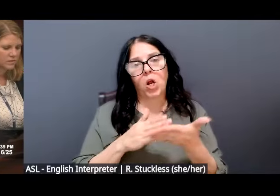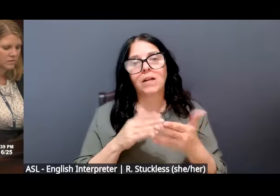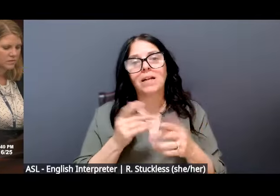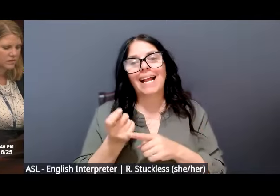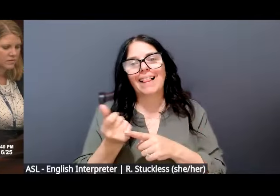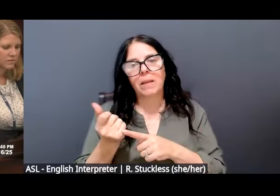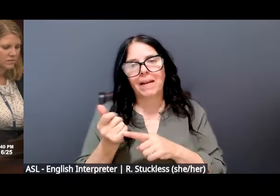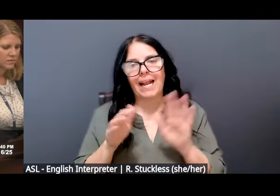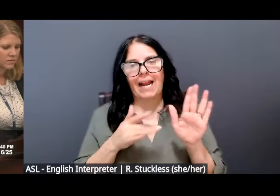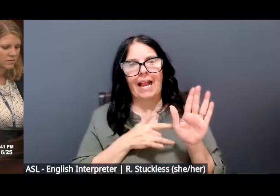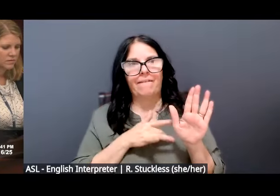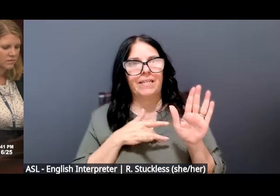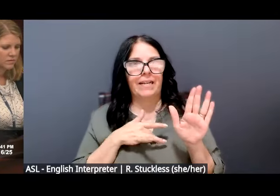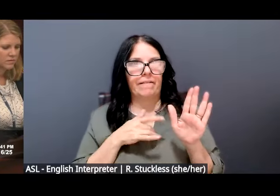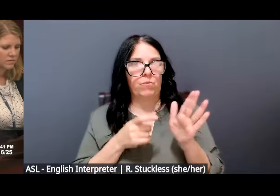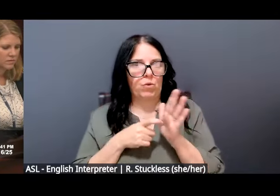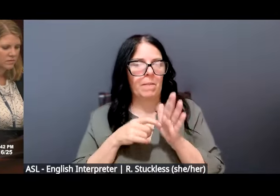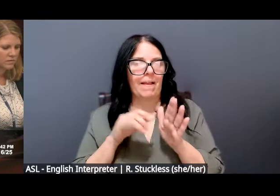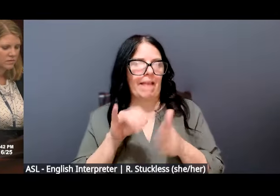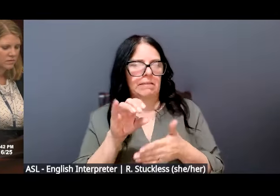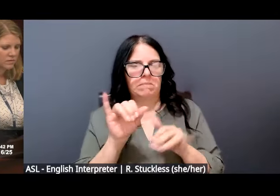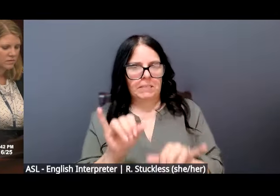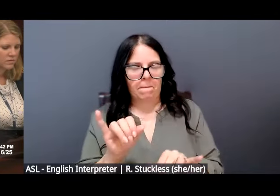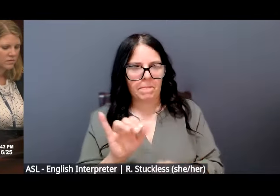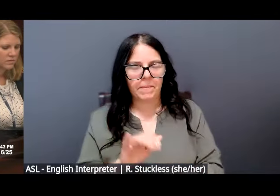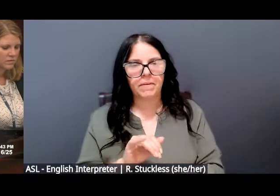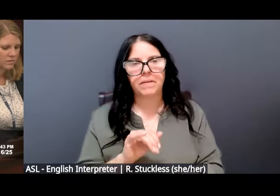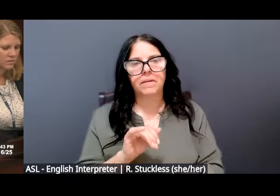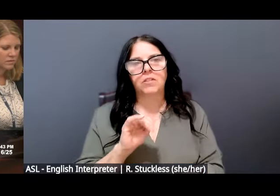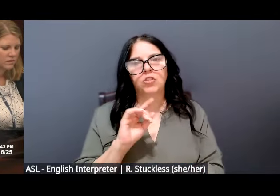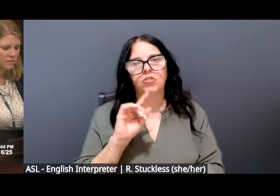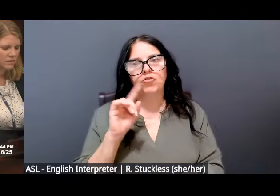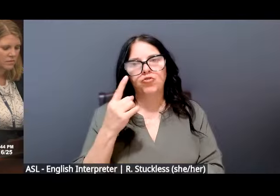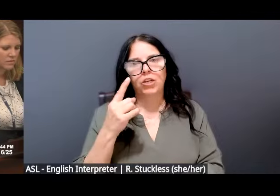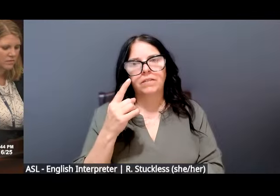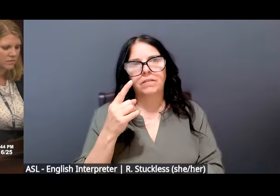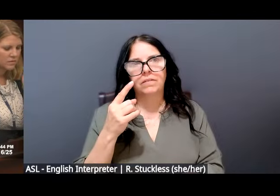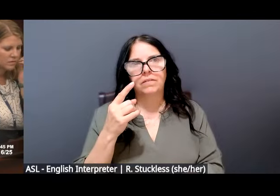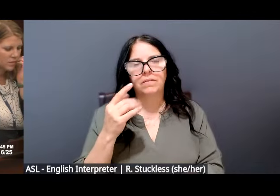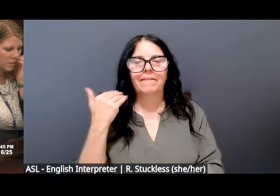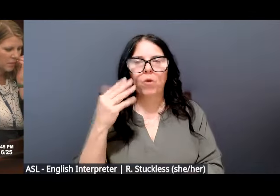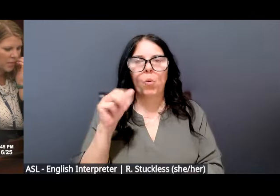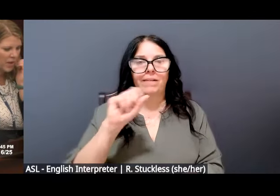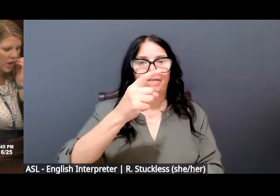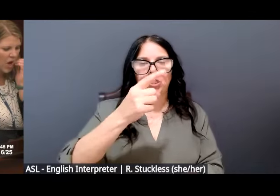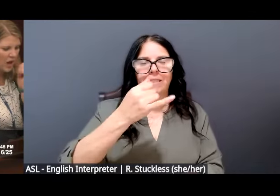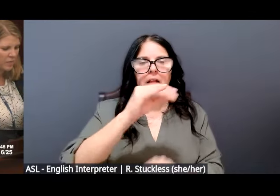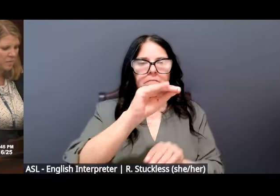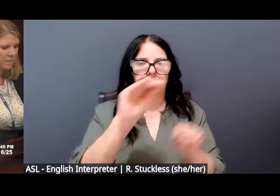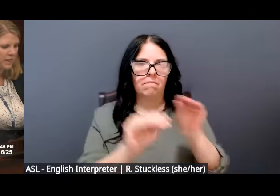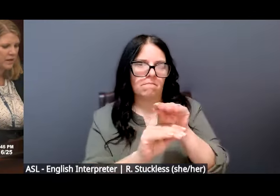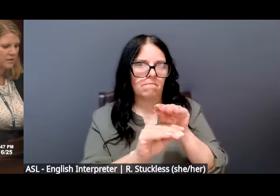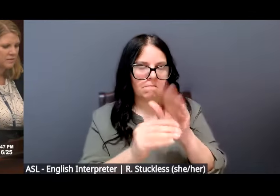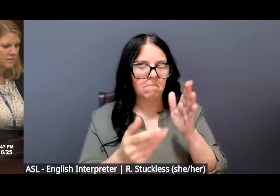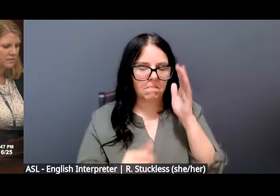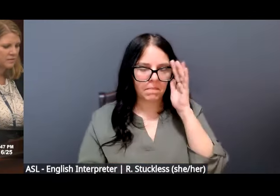requirement, that clause remained the same. That was previously the first one, and that's now moved down.